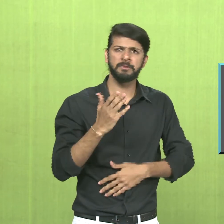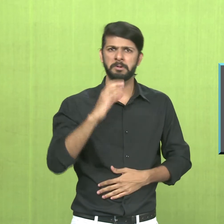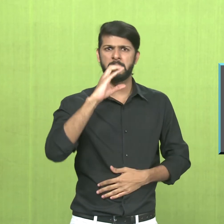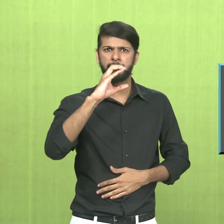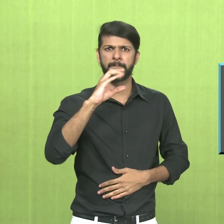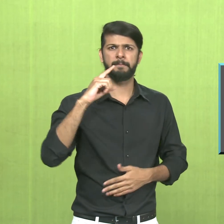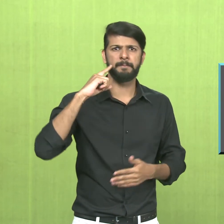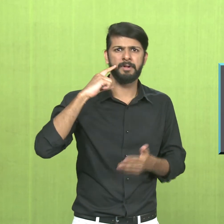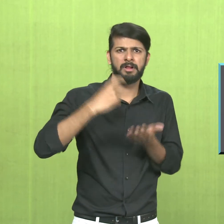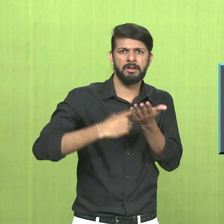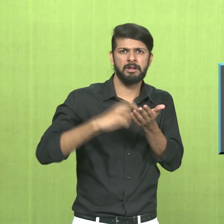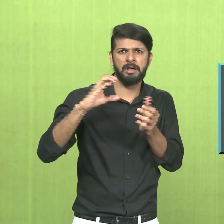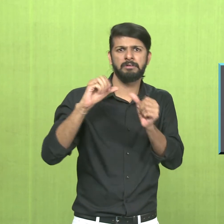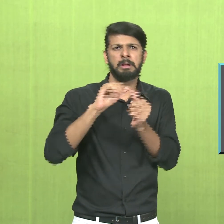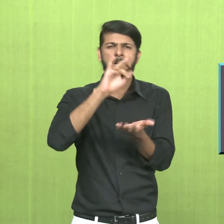Period is